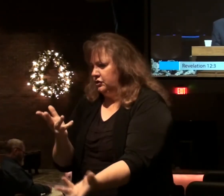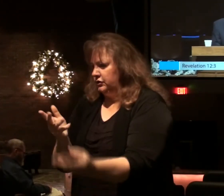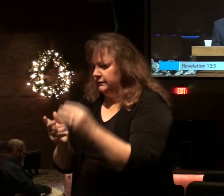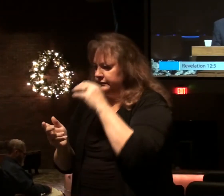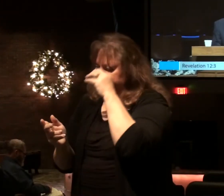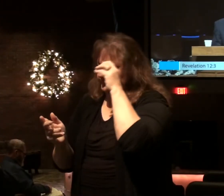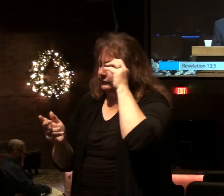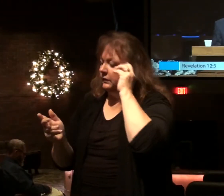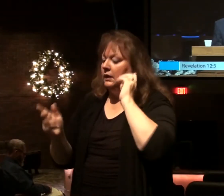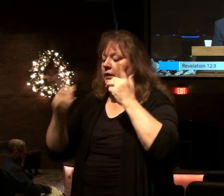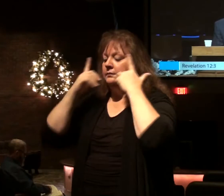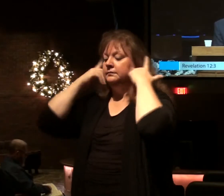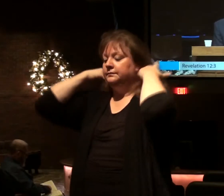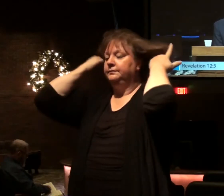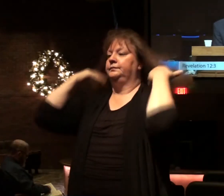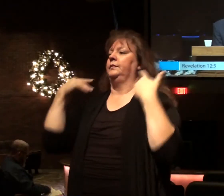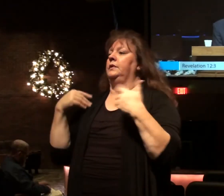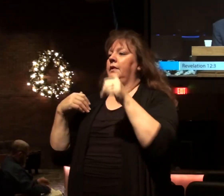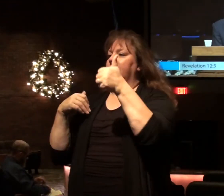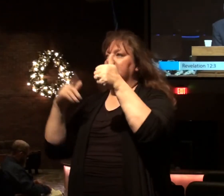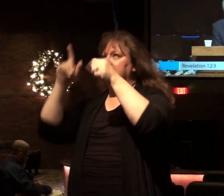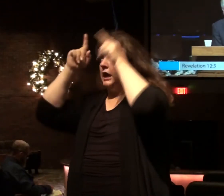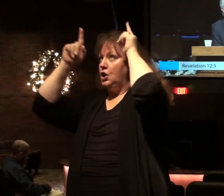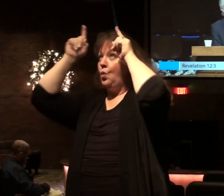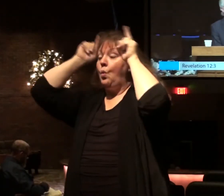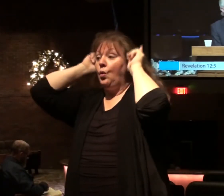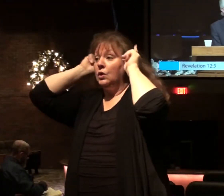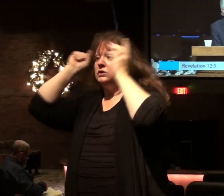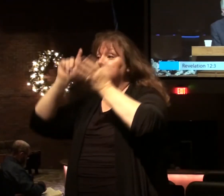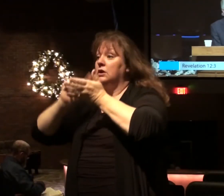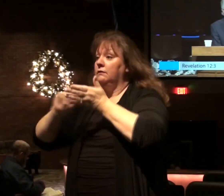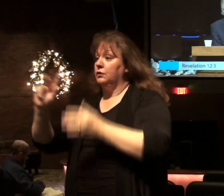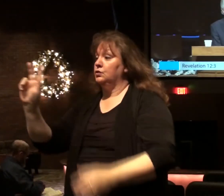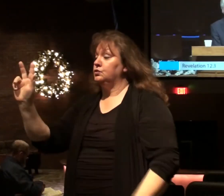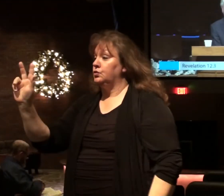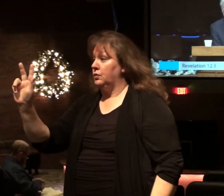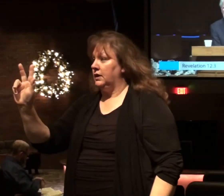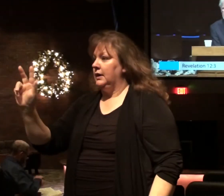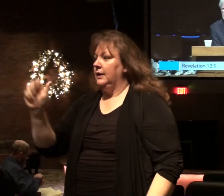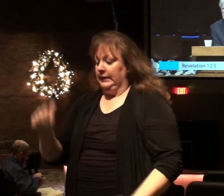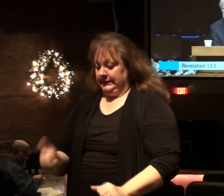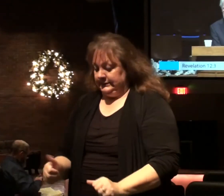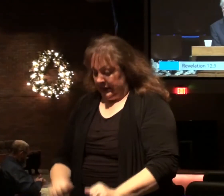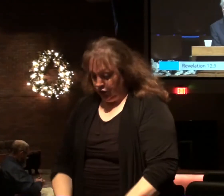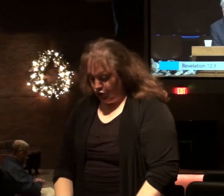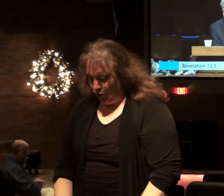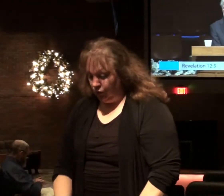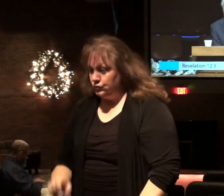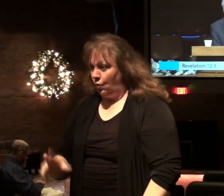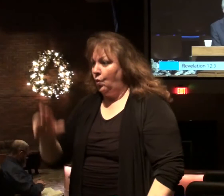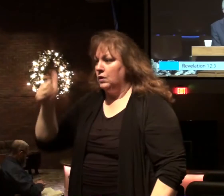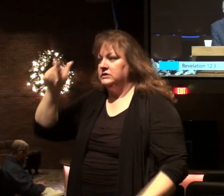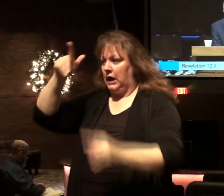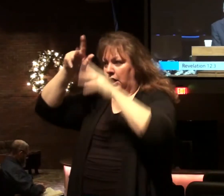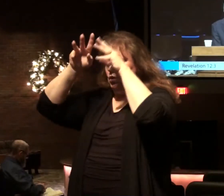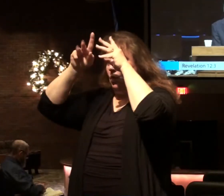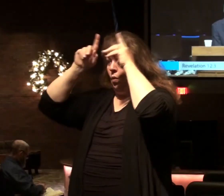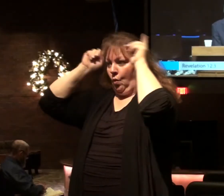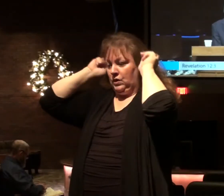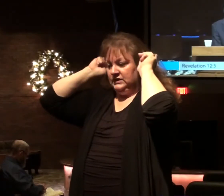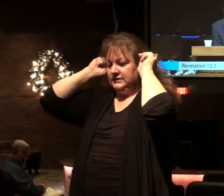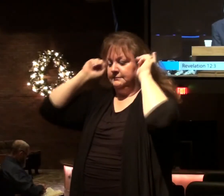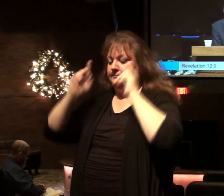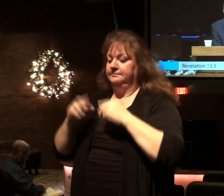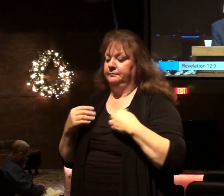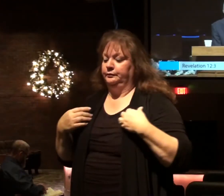So, that's what's in view. The 10 horns in verse 3, we saw that, the 10 toes and the 10 horns. Chapter 2 and chapter 7